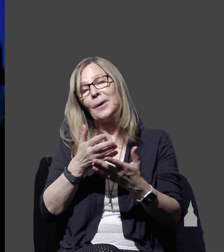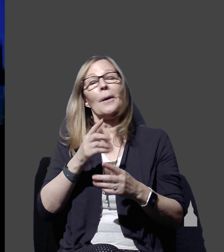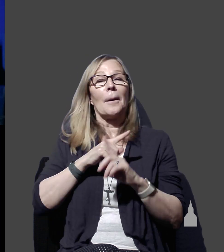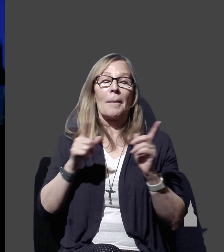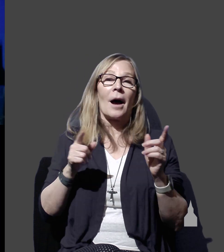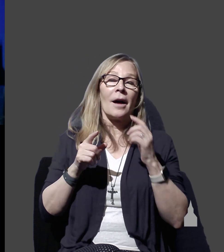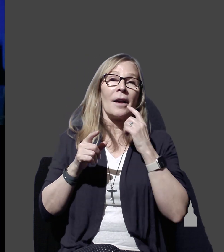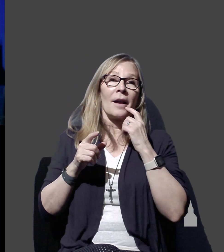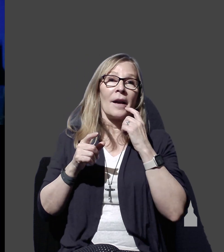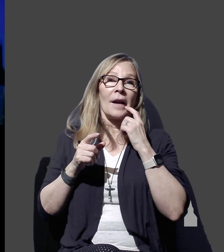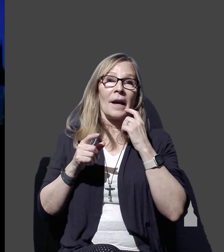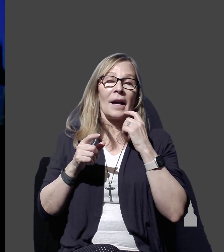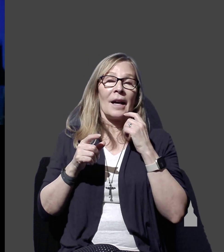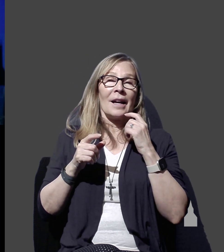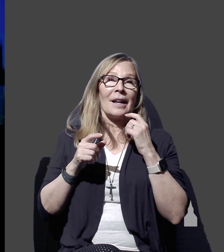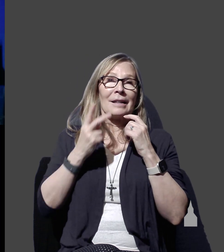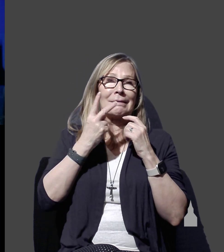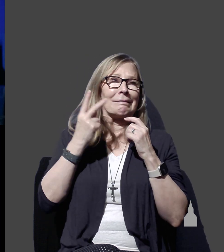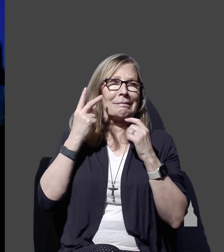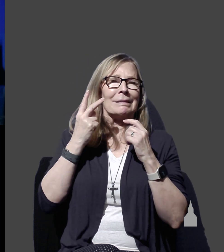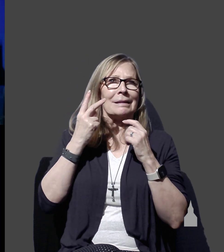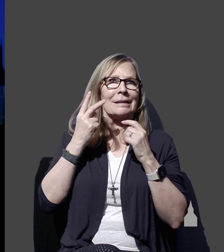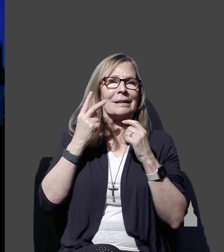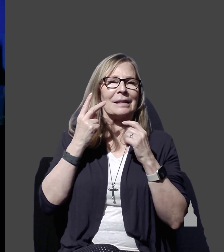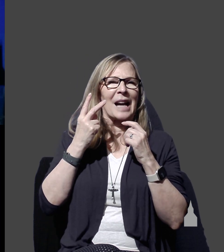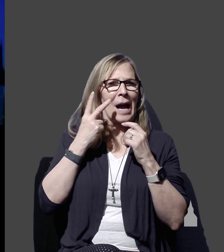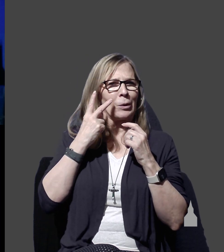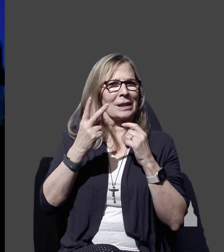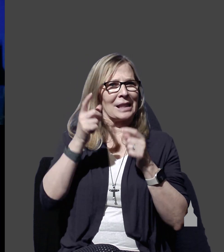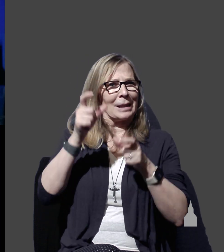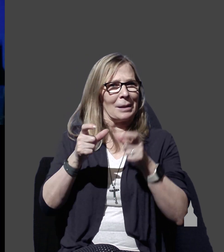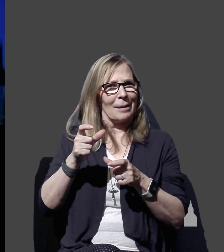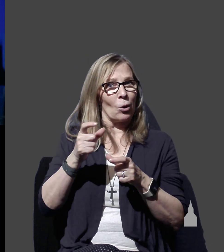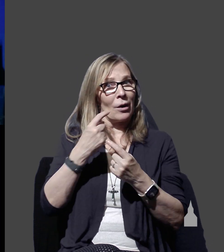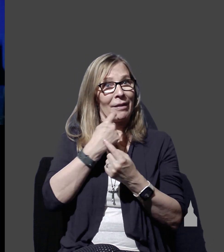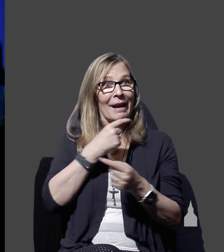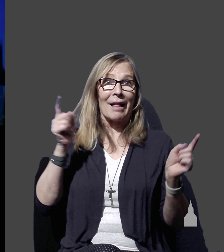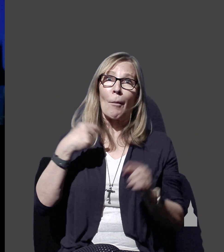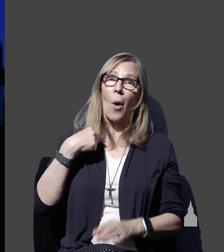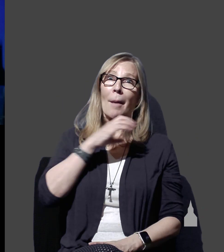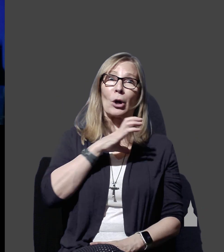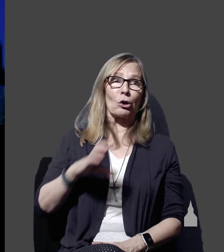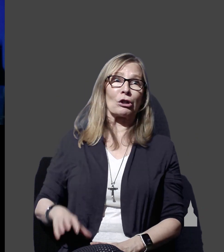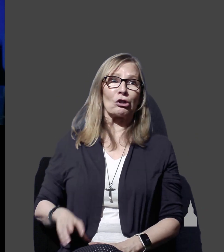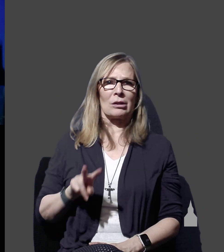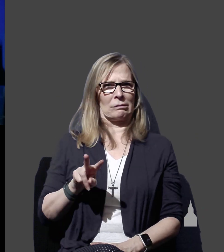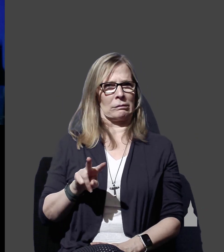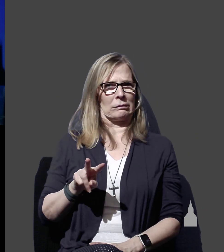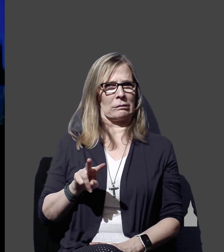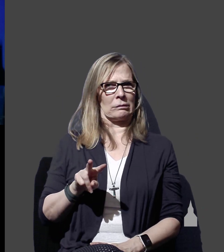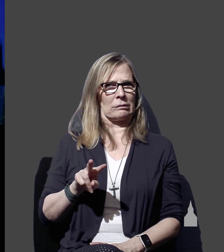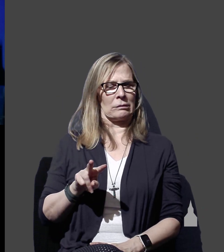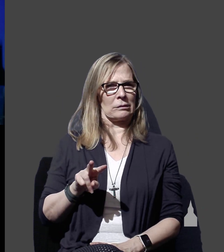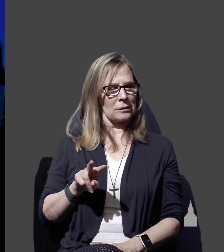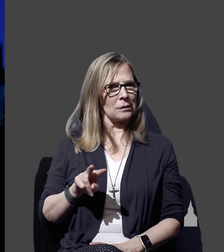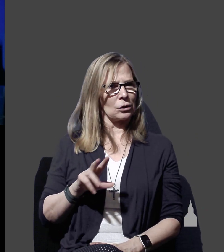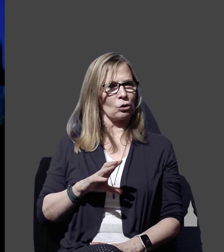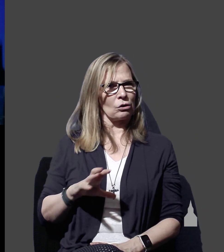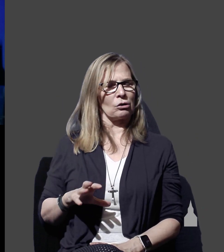But where I would always cringe is when I would see people that I knew claim to be Christians in the crosshairs.